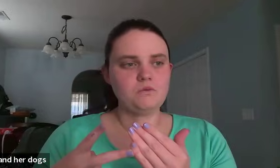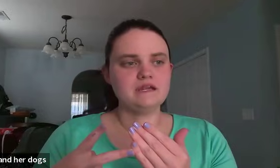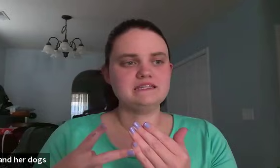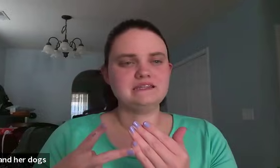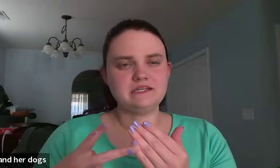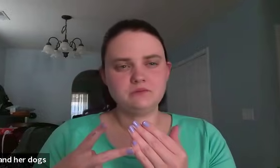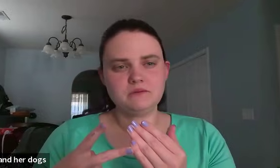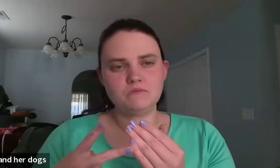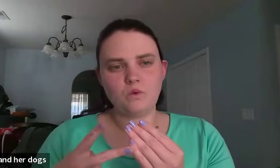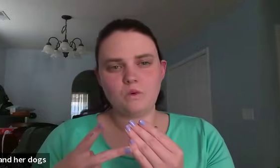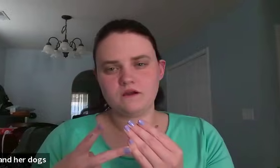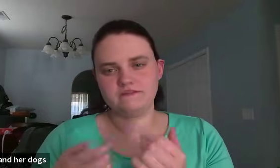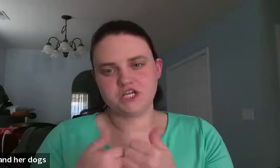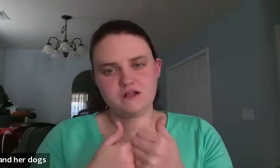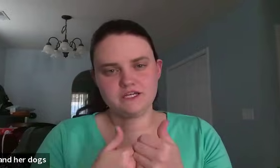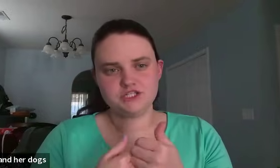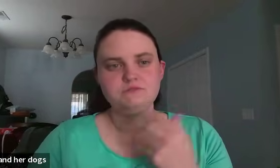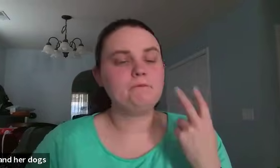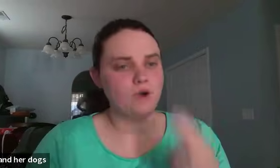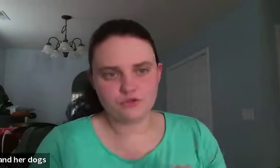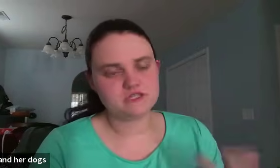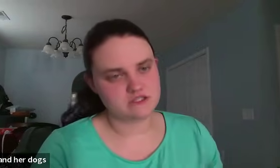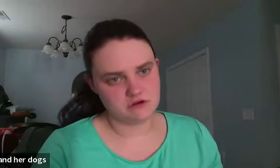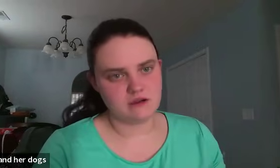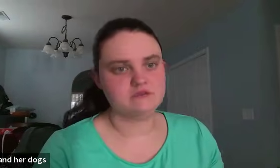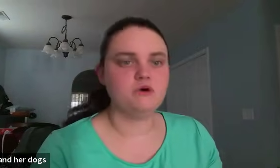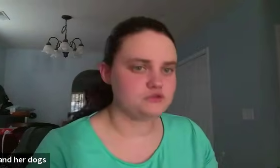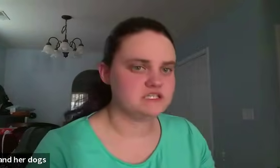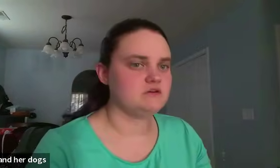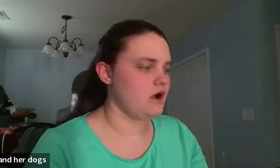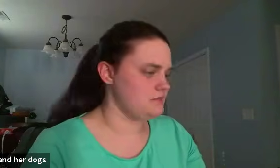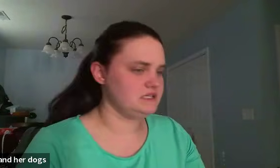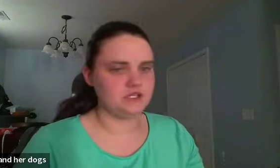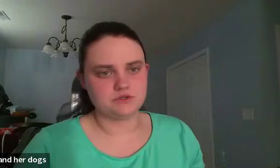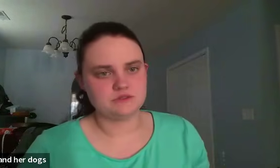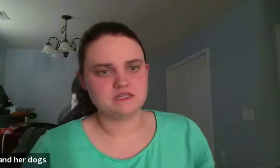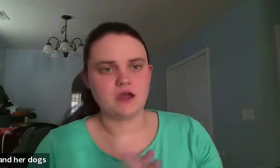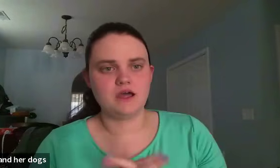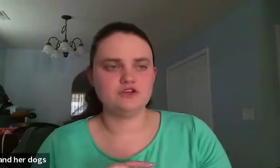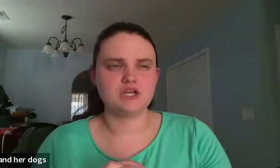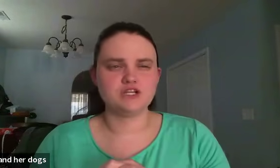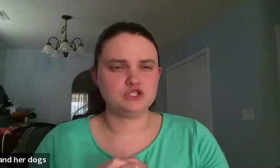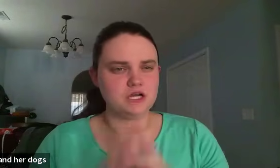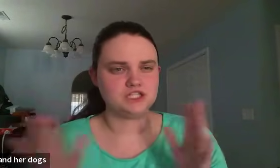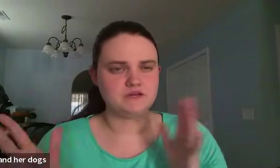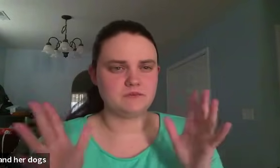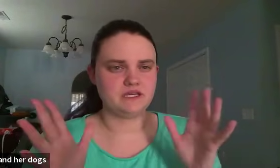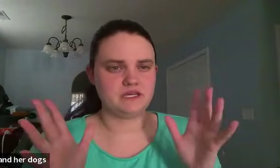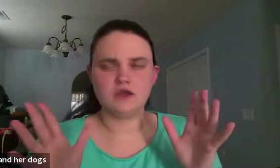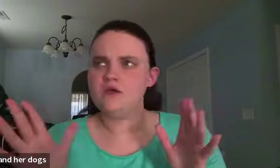one is a little bit more of a challenge, but both are still correct. Both are still commonly used. There's not too much of a big,